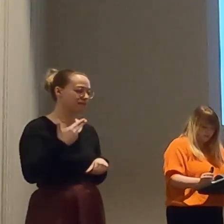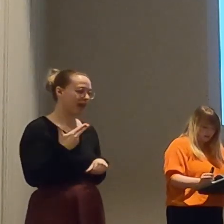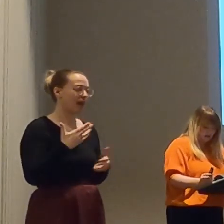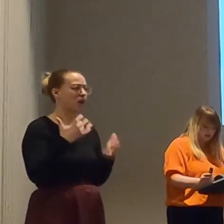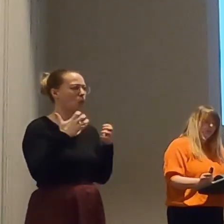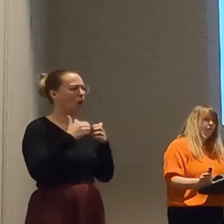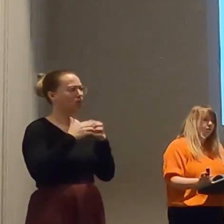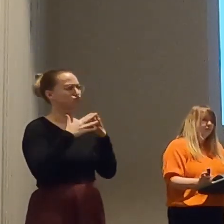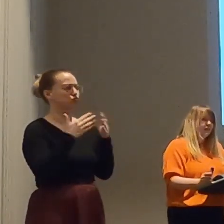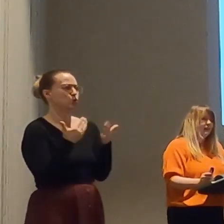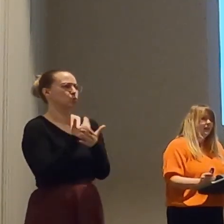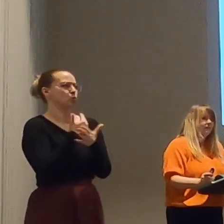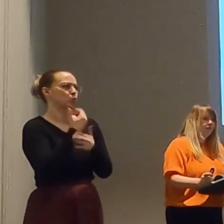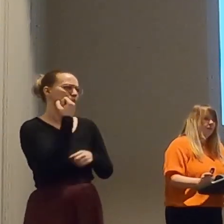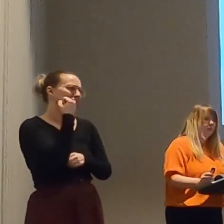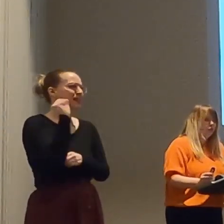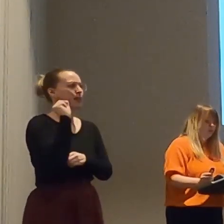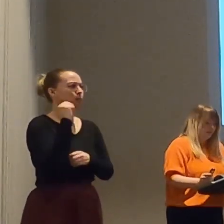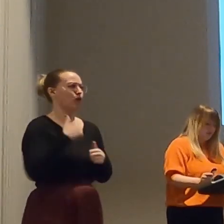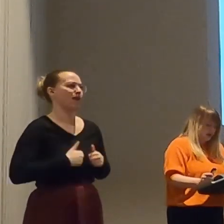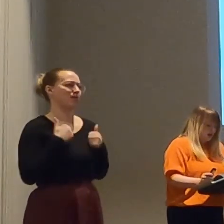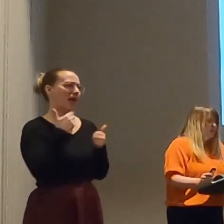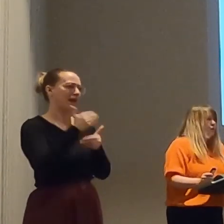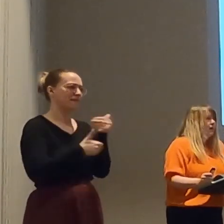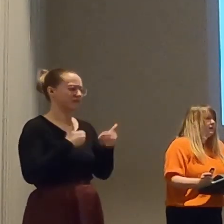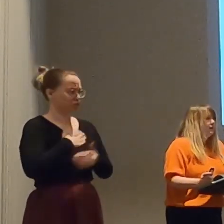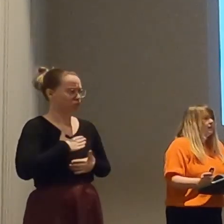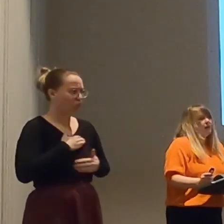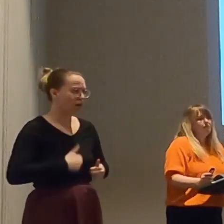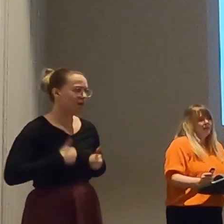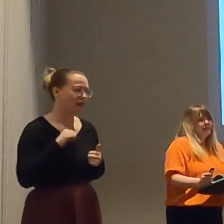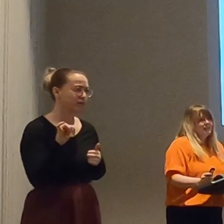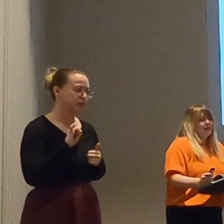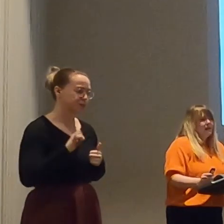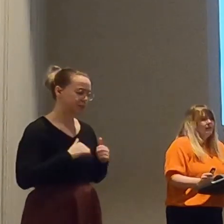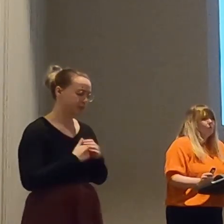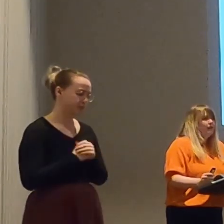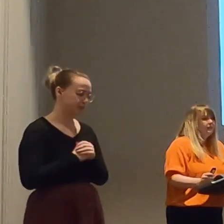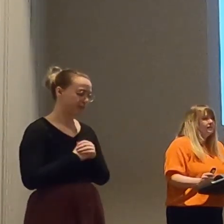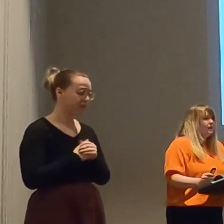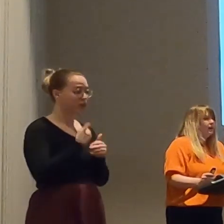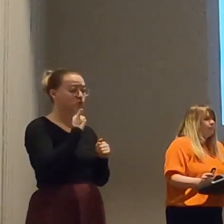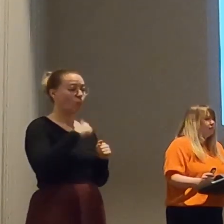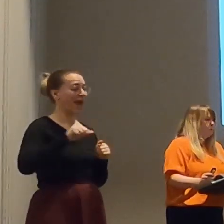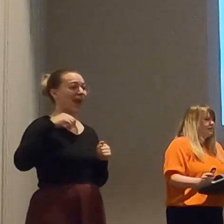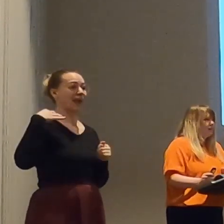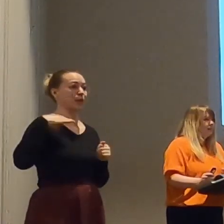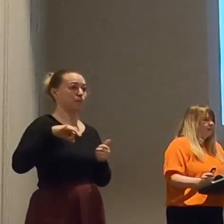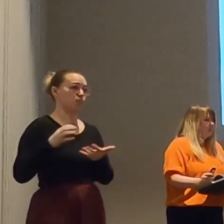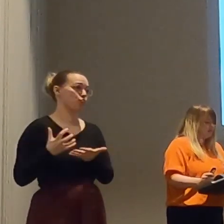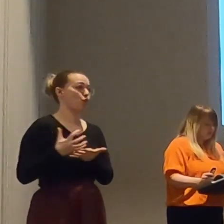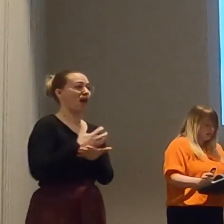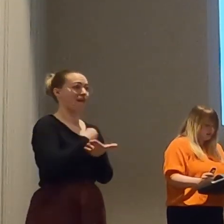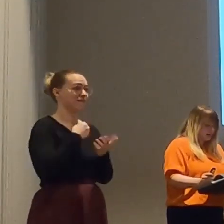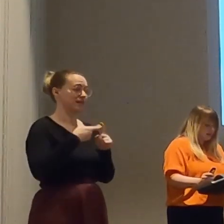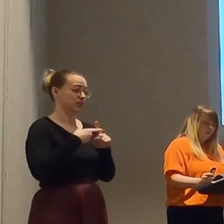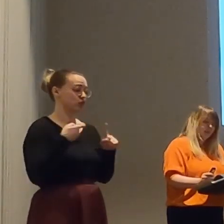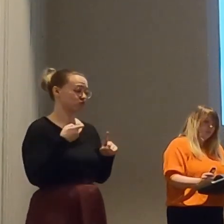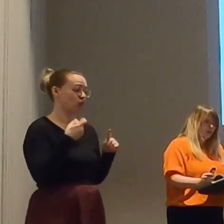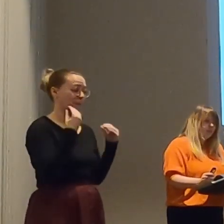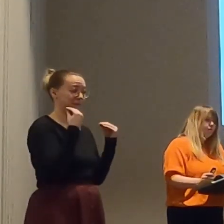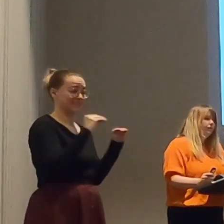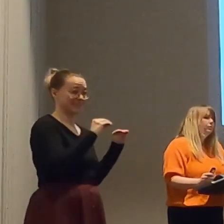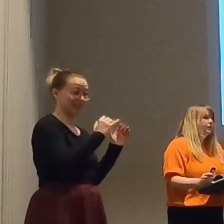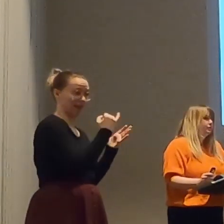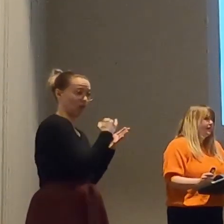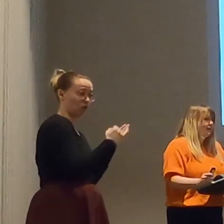liberating ways of being and cultivating life for new joy. So any, like I said, any profits that came from the sale of